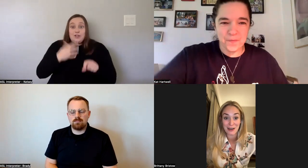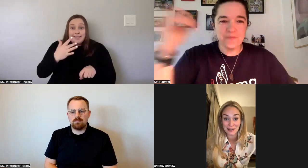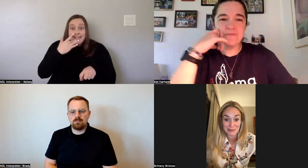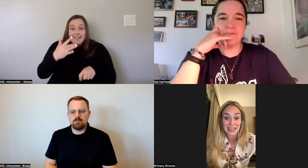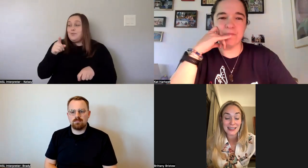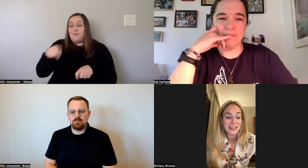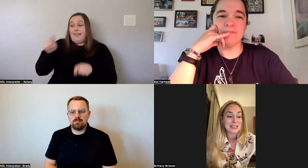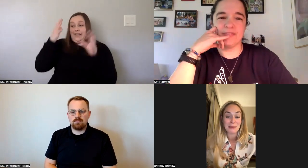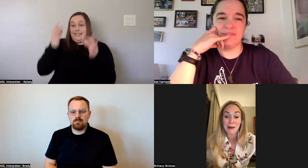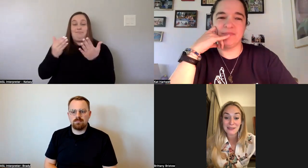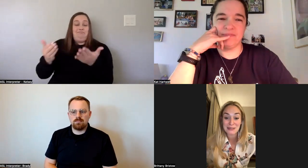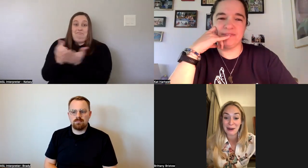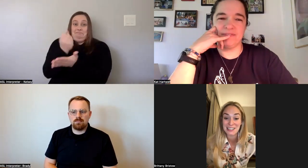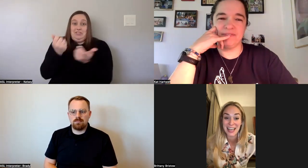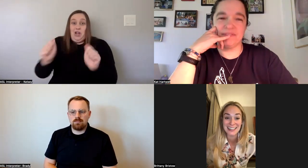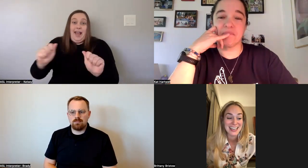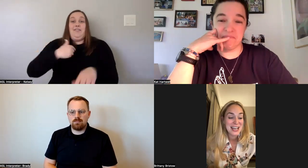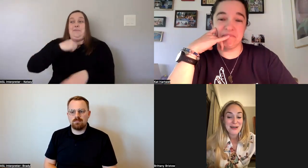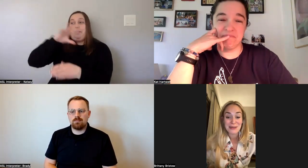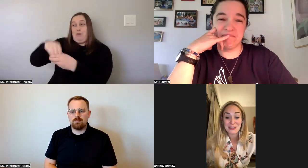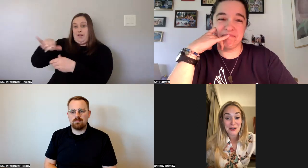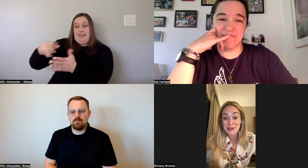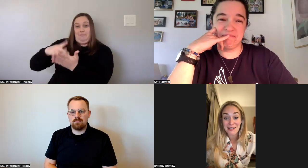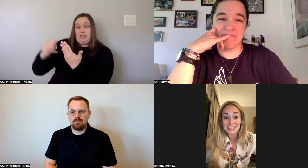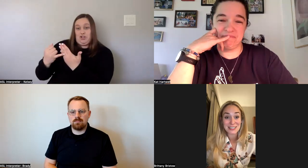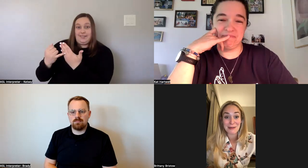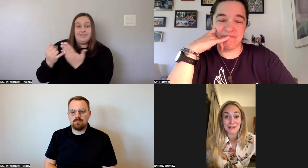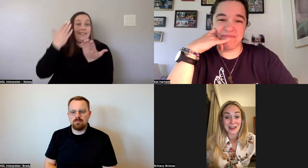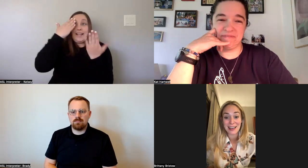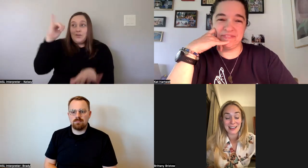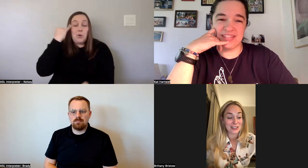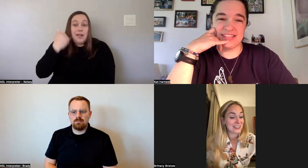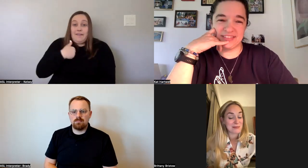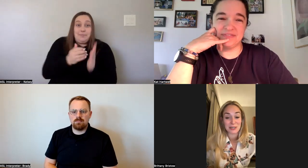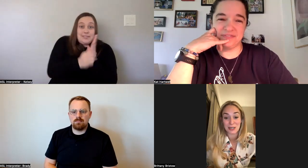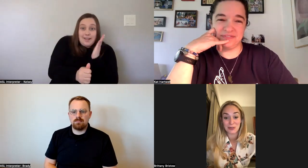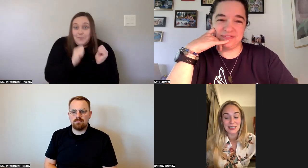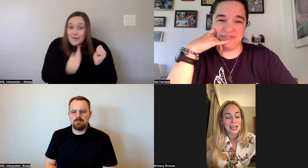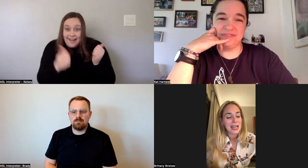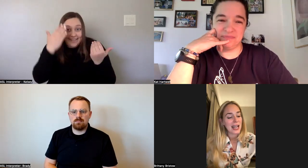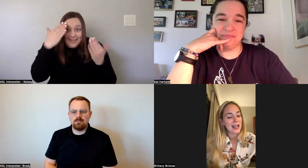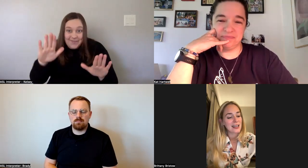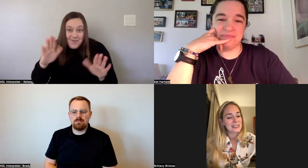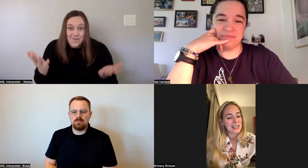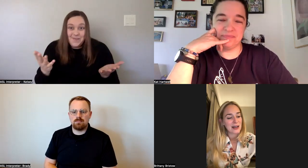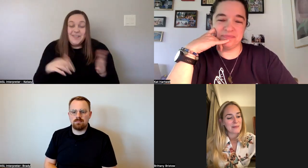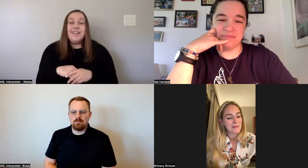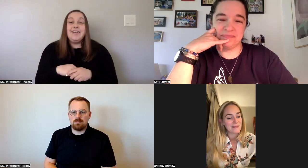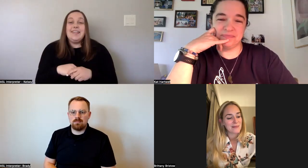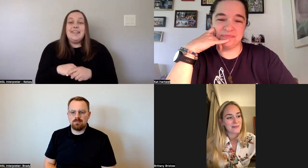chance on me to be a part of this project with no knowledge as to whether or not I could keep a tune.